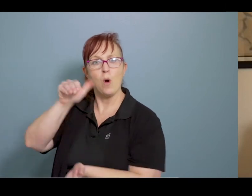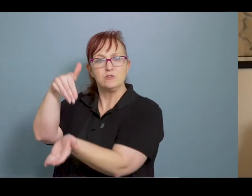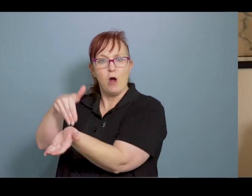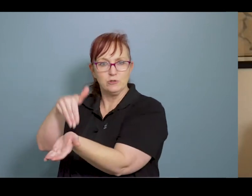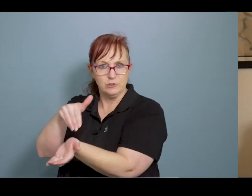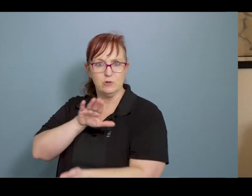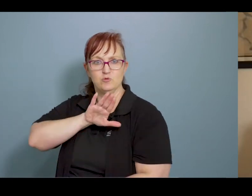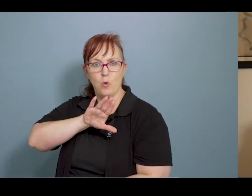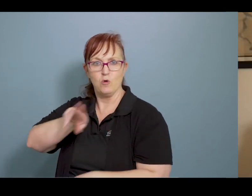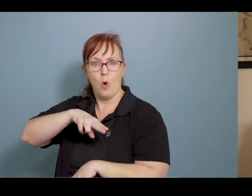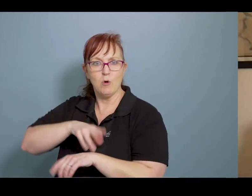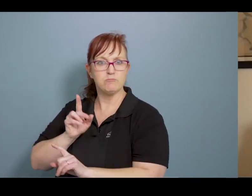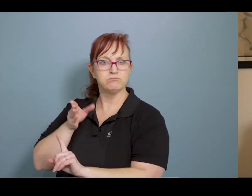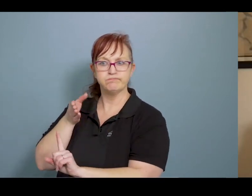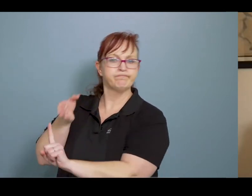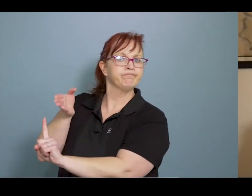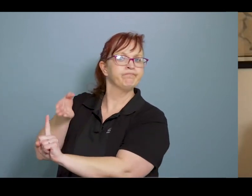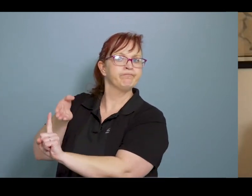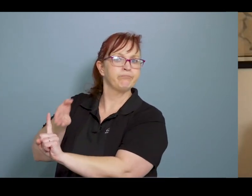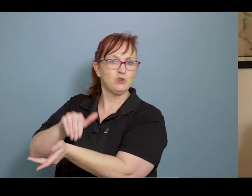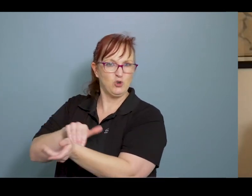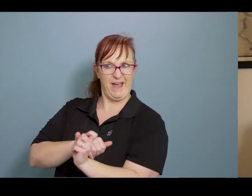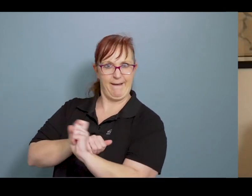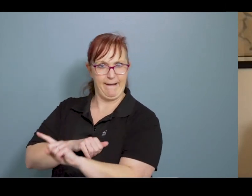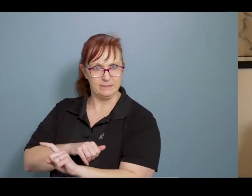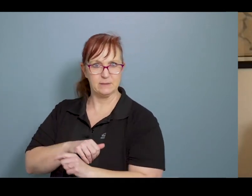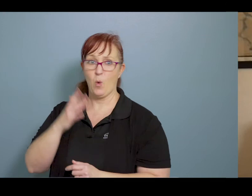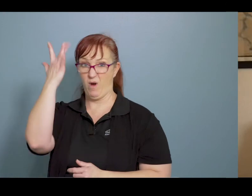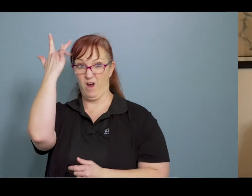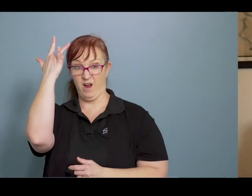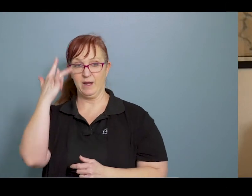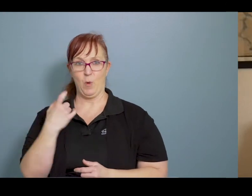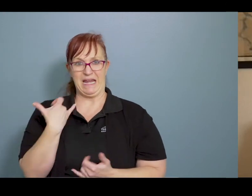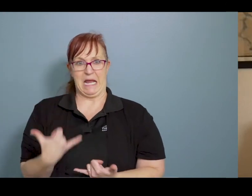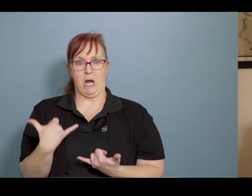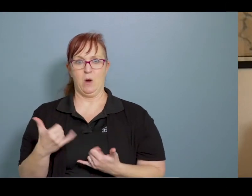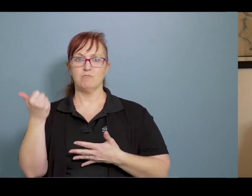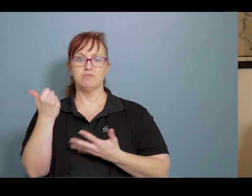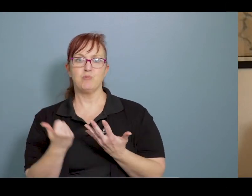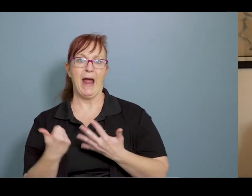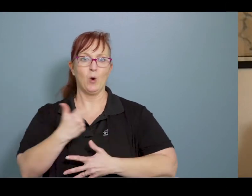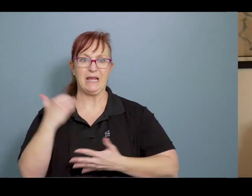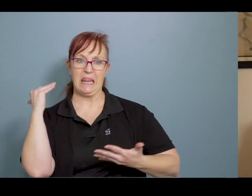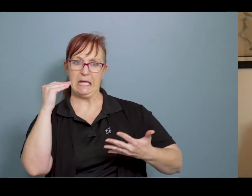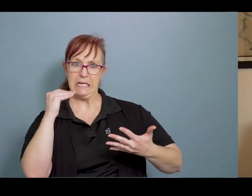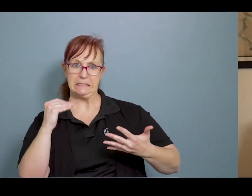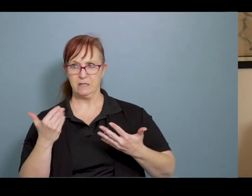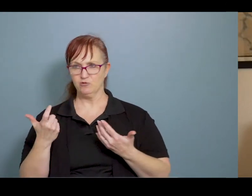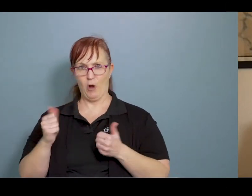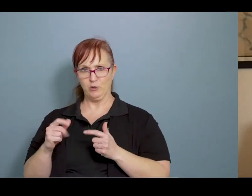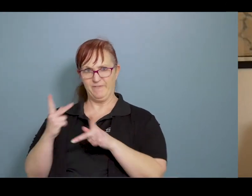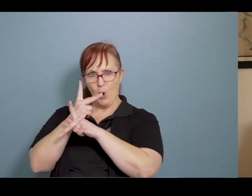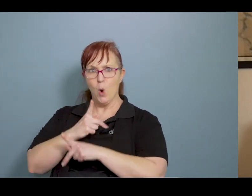medical professional to get on a list through that. Because the list, as it sounds, is still being